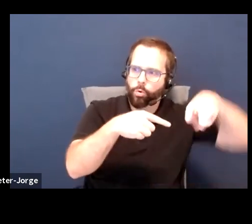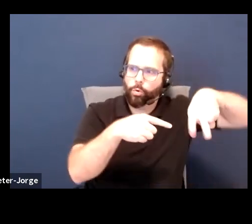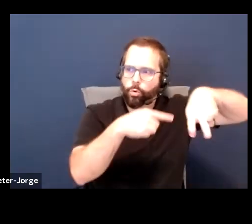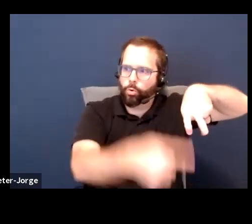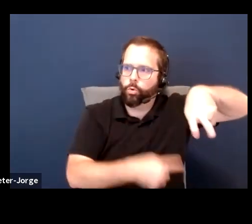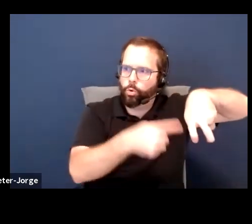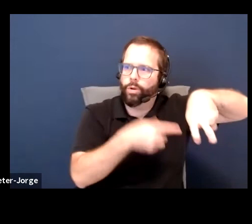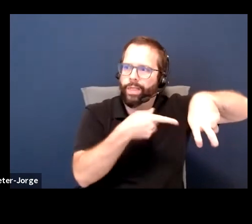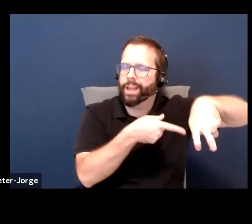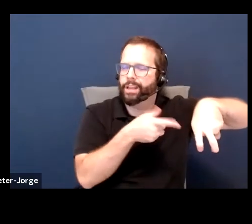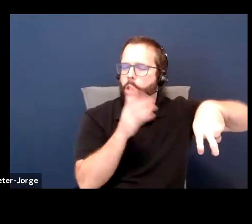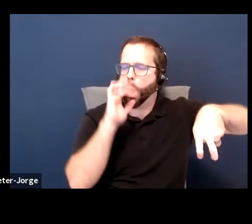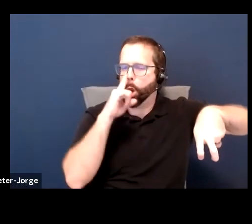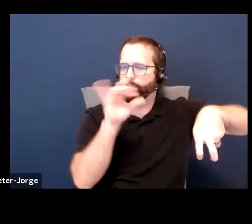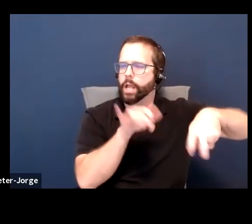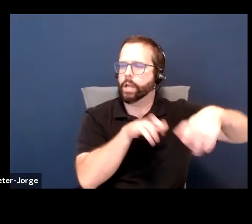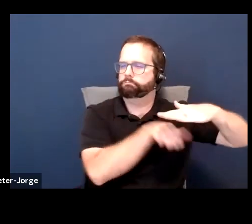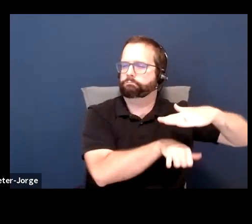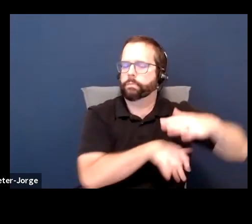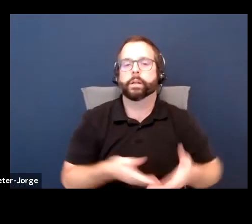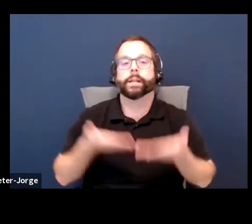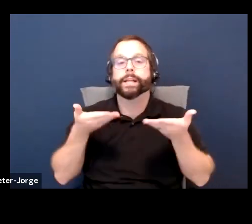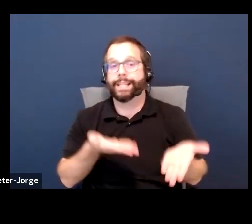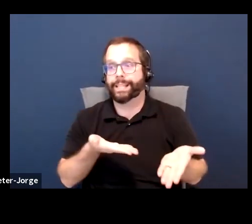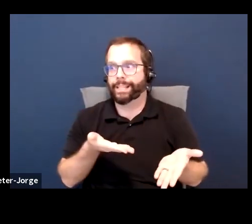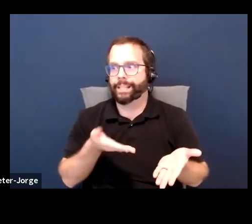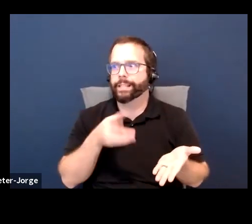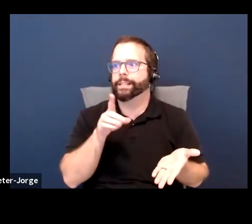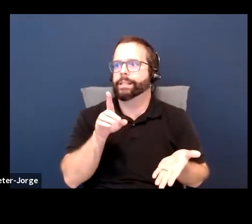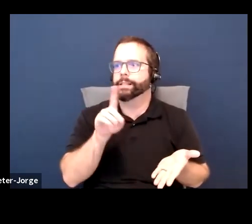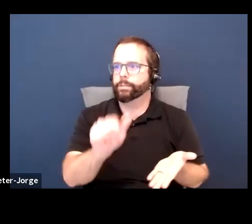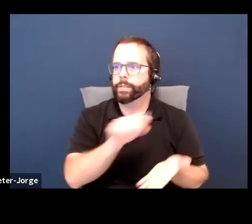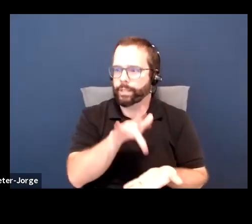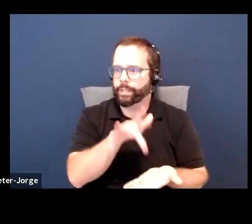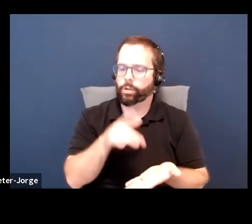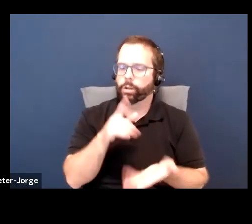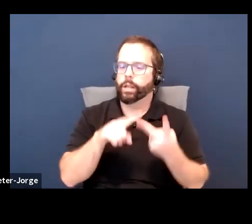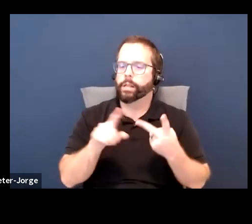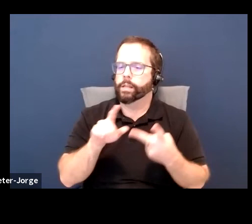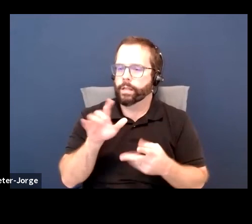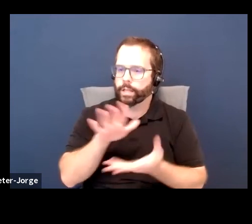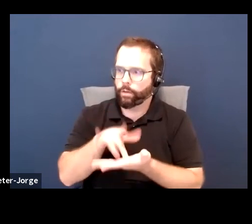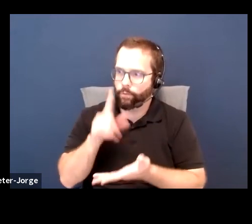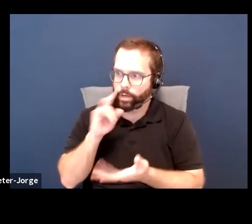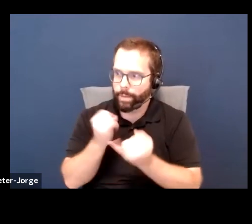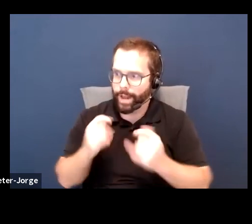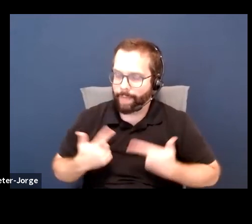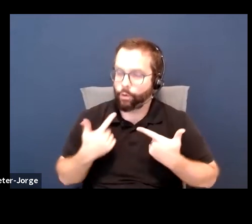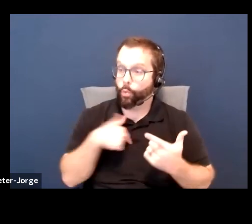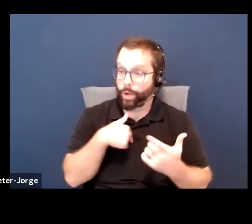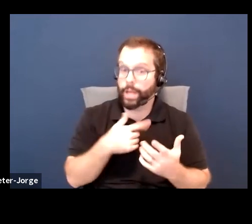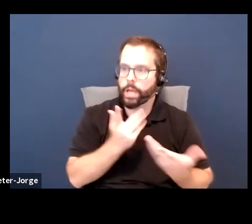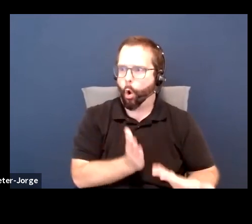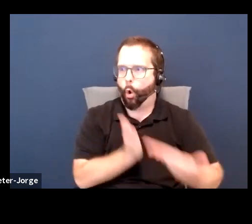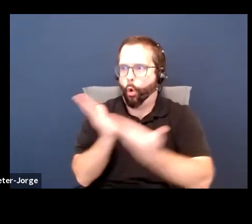Independent Living in the state of Michigan have brought forward to both the House and the Senate. And we've been successful